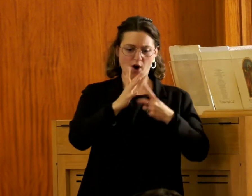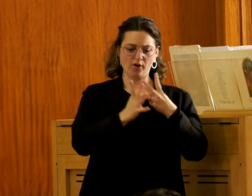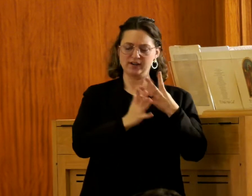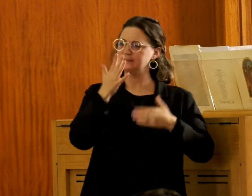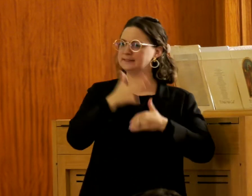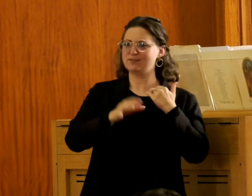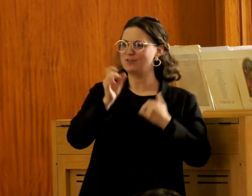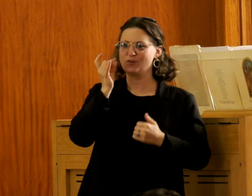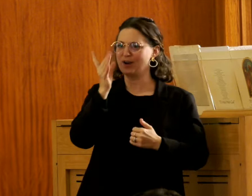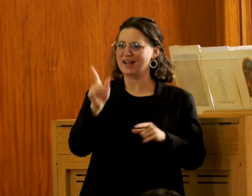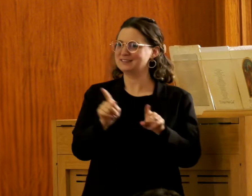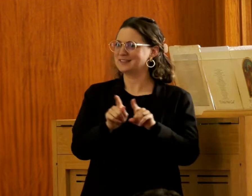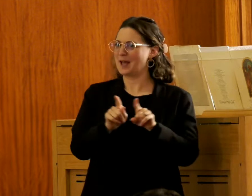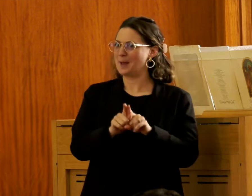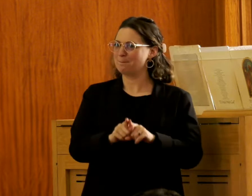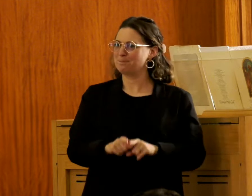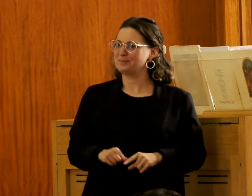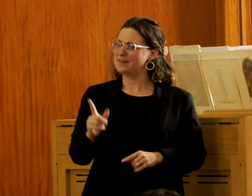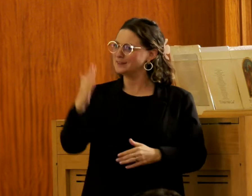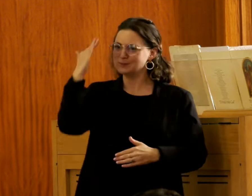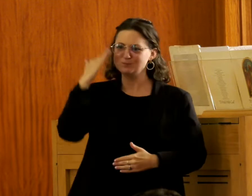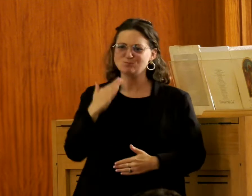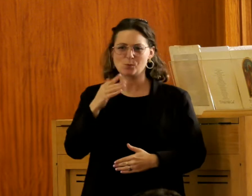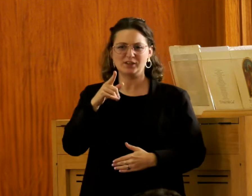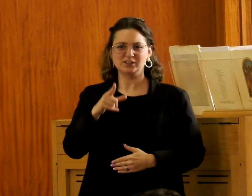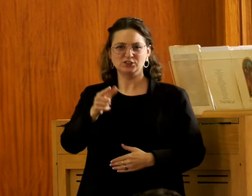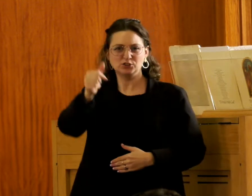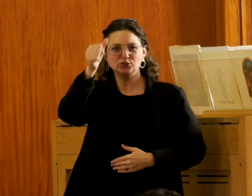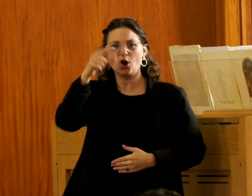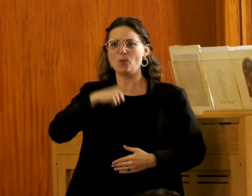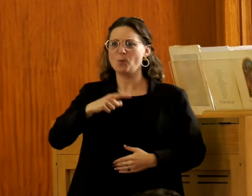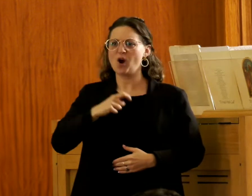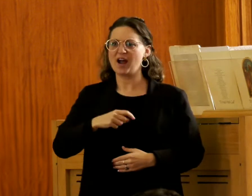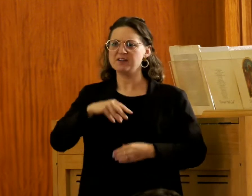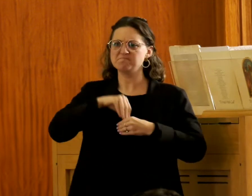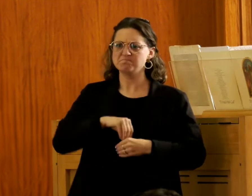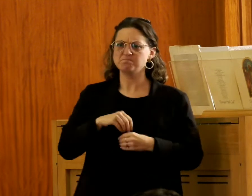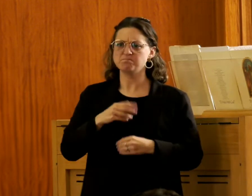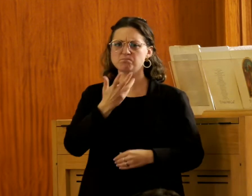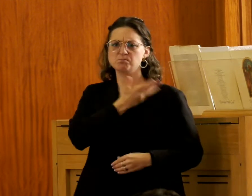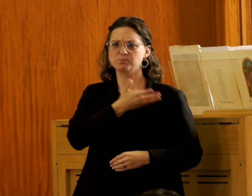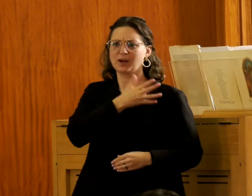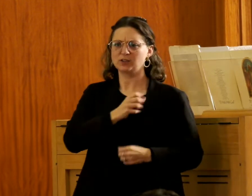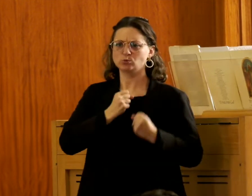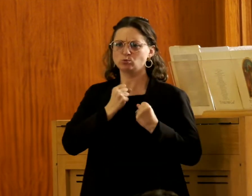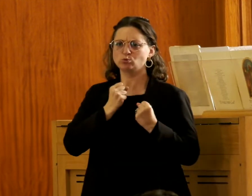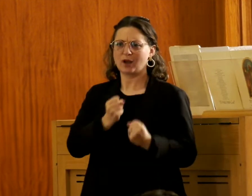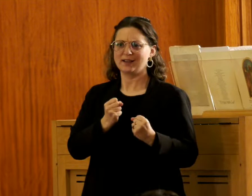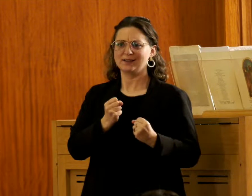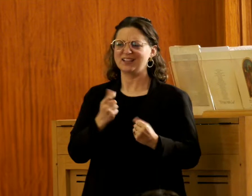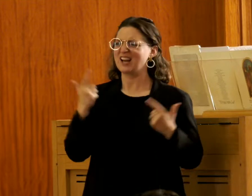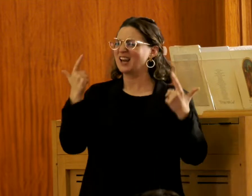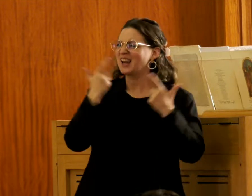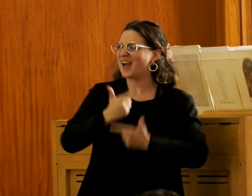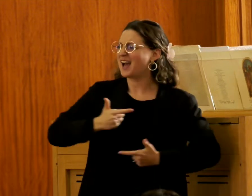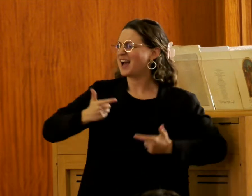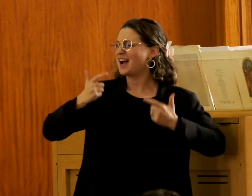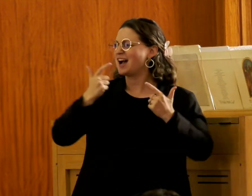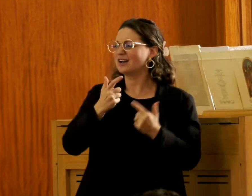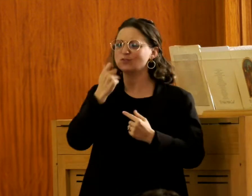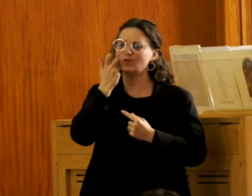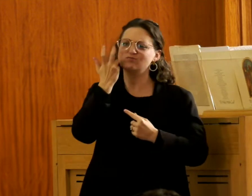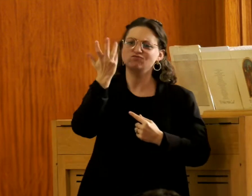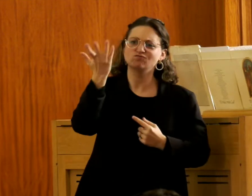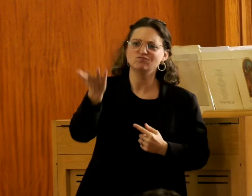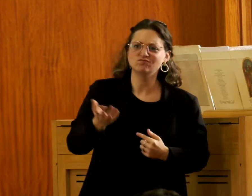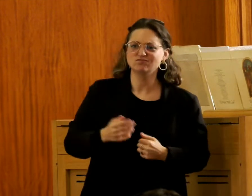priorities. She is known for her dignity and strength, and she laughs at the days to